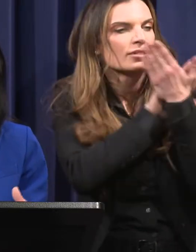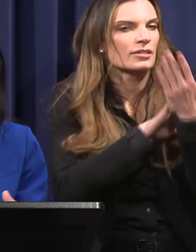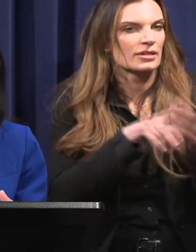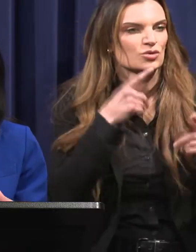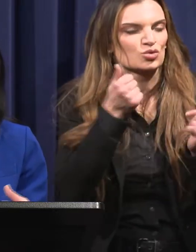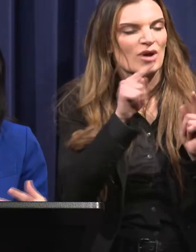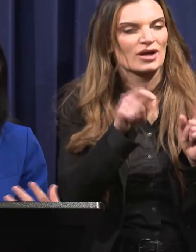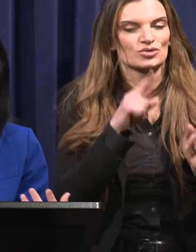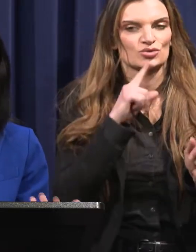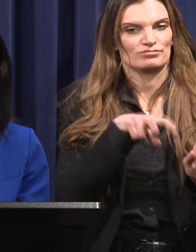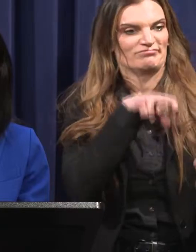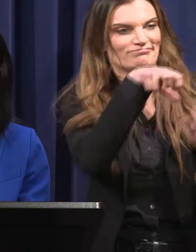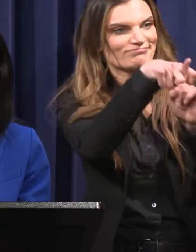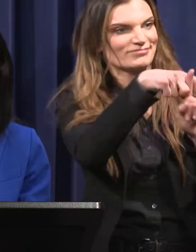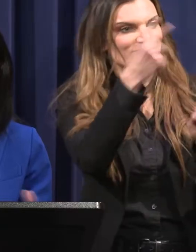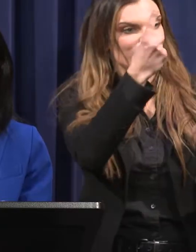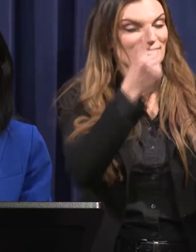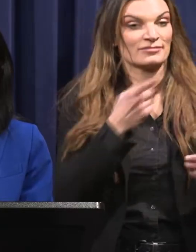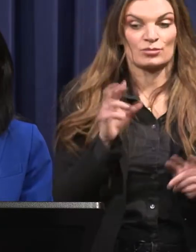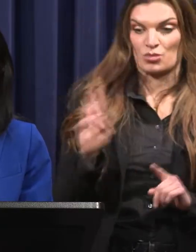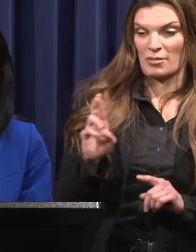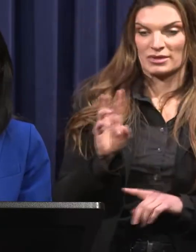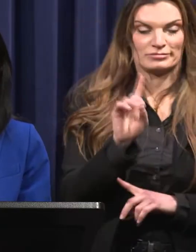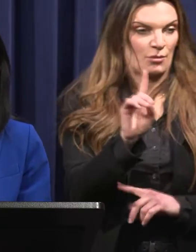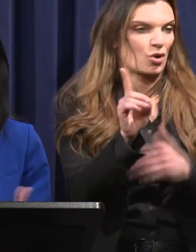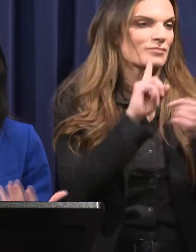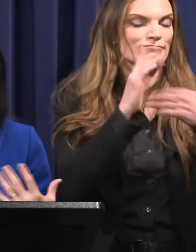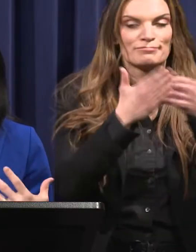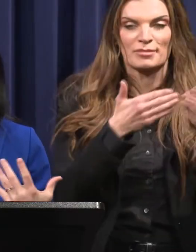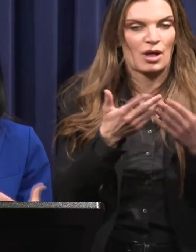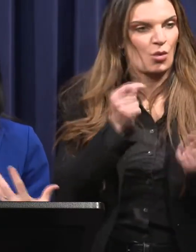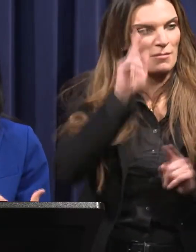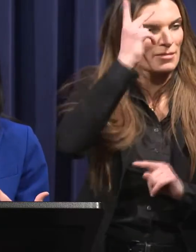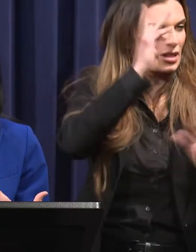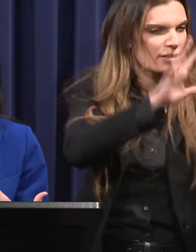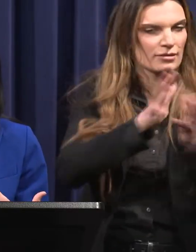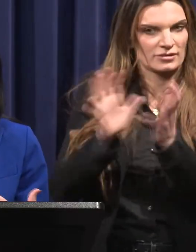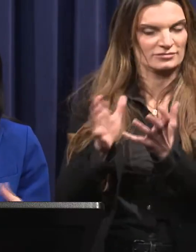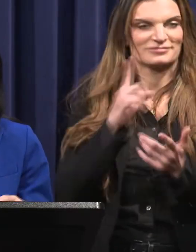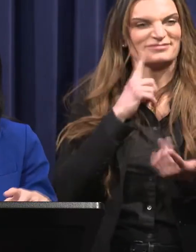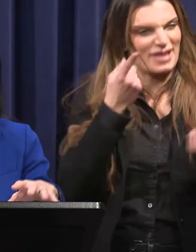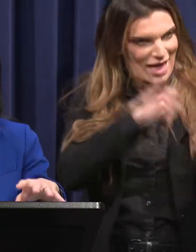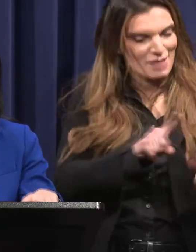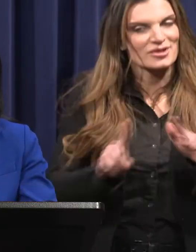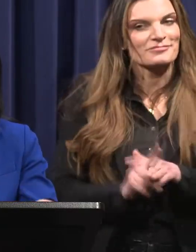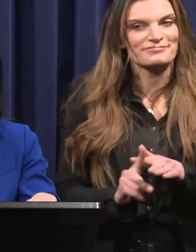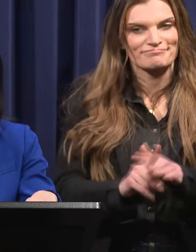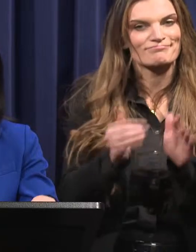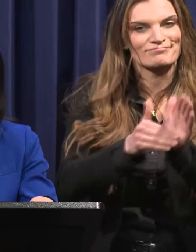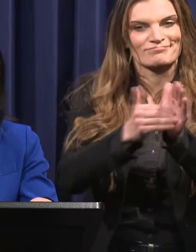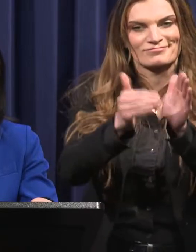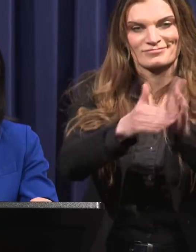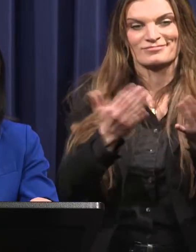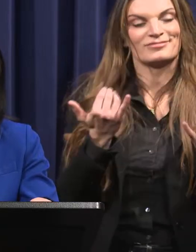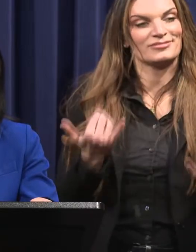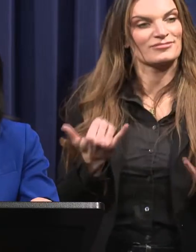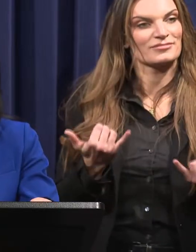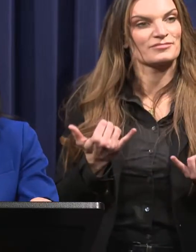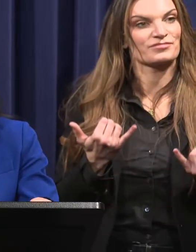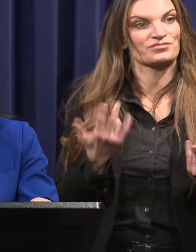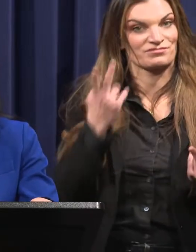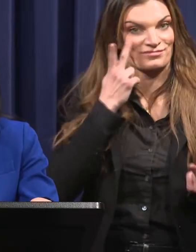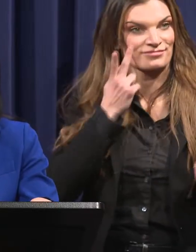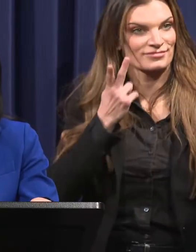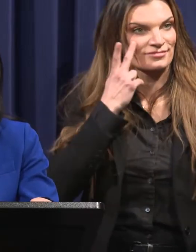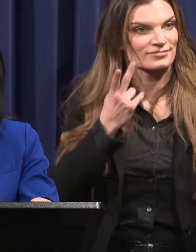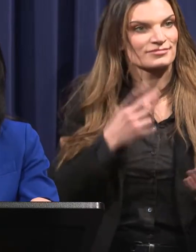as easy as it can to Republicans. And, you know, what I would say in terms of why we're seeing so much in